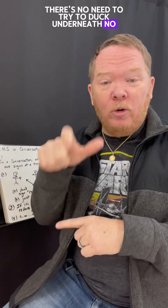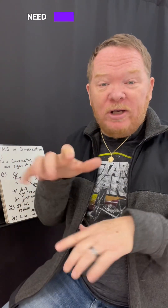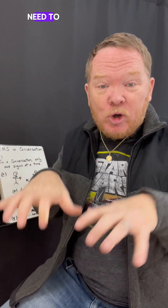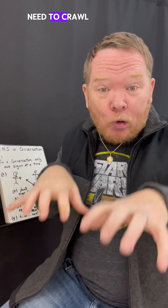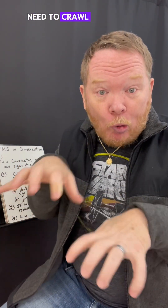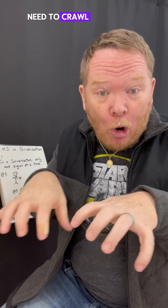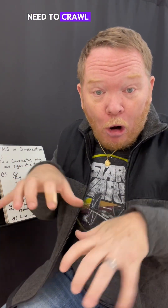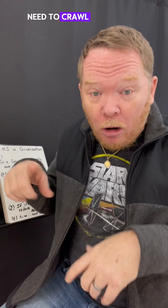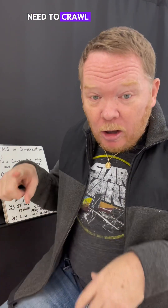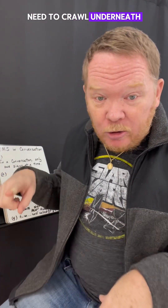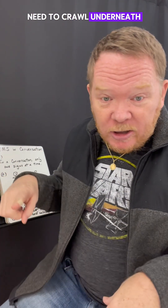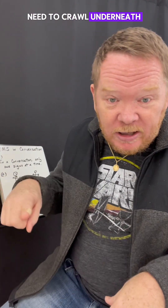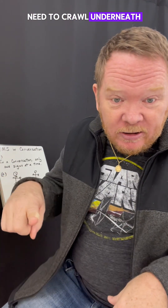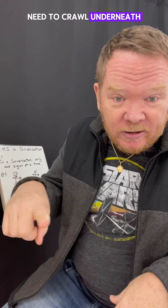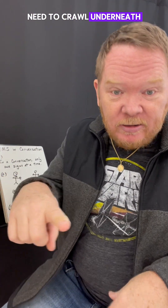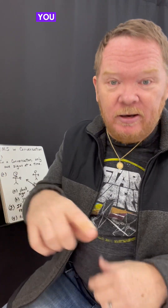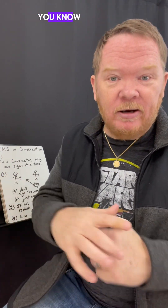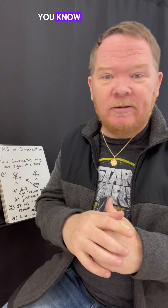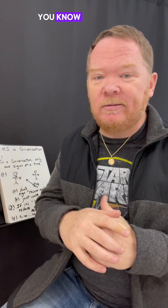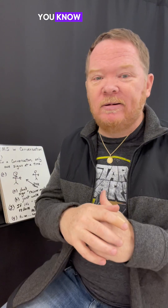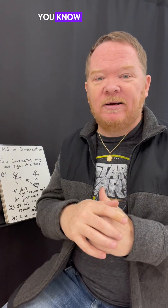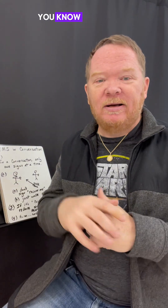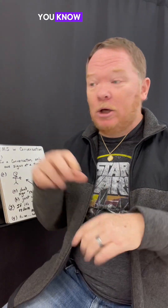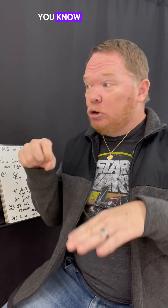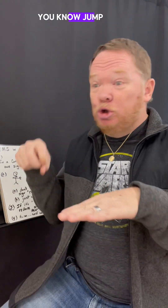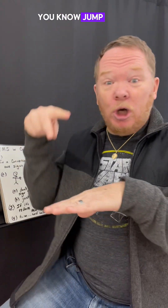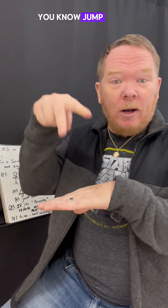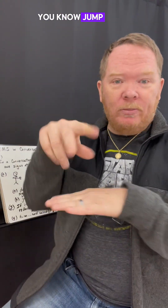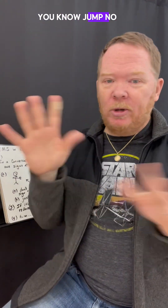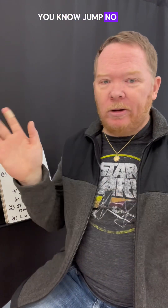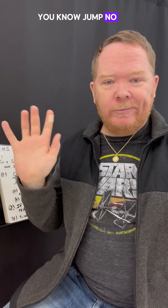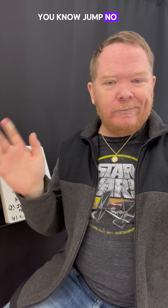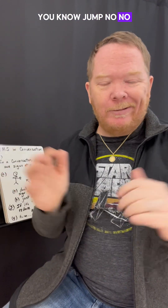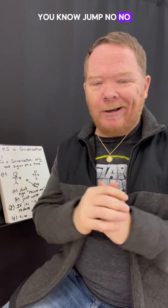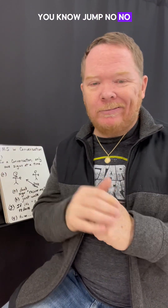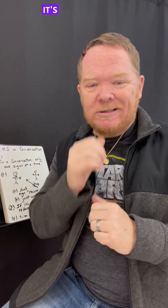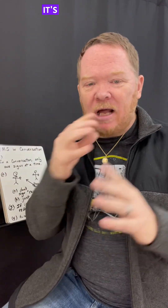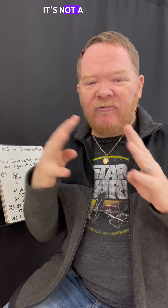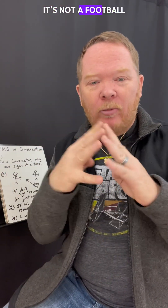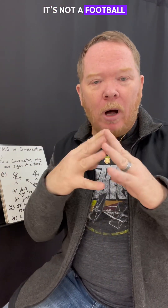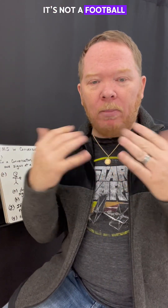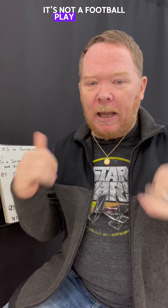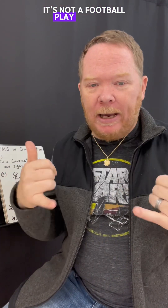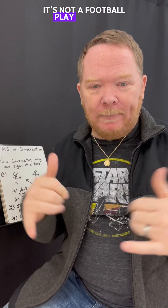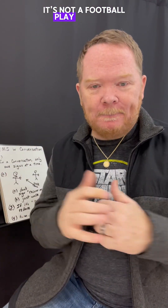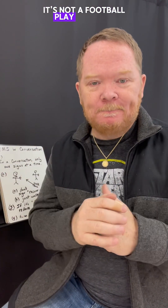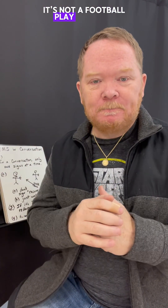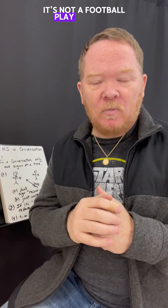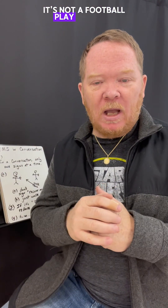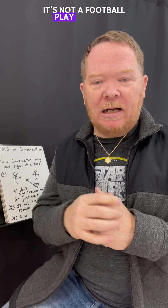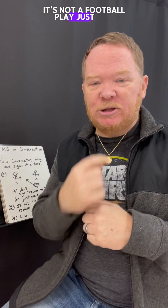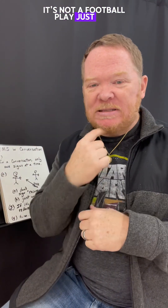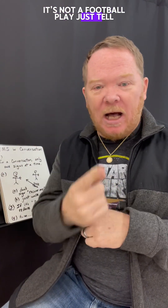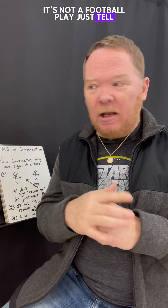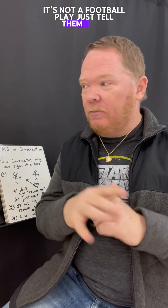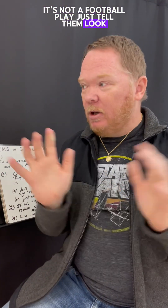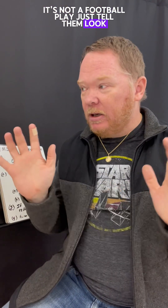to crawl underneath, jump. No, it's not a football play. Just tell them, look,